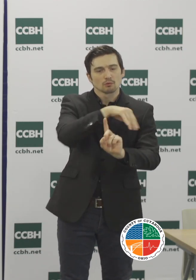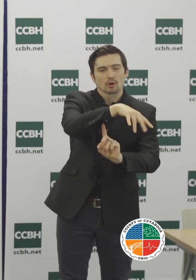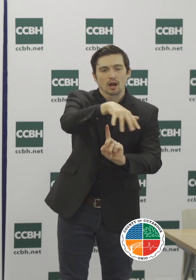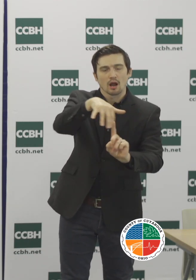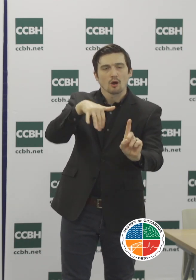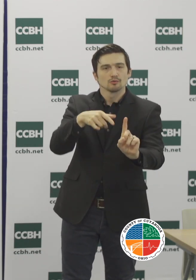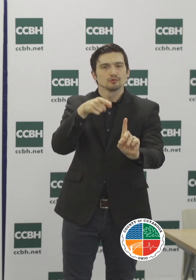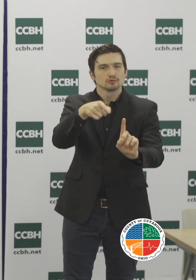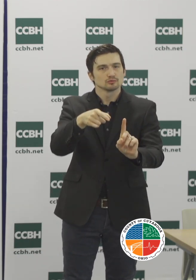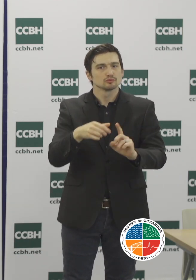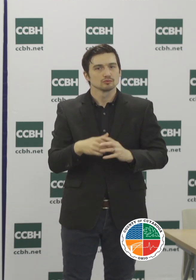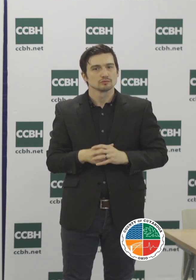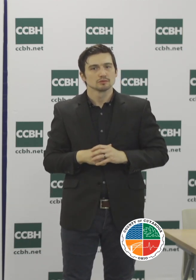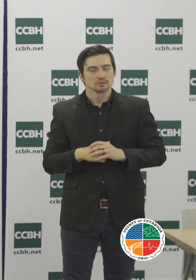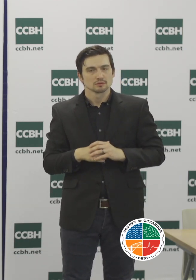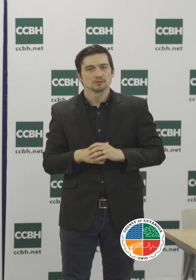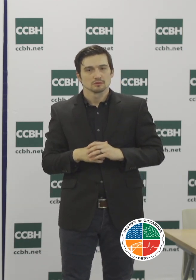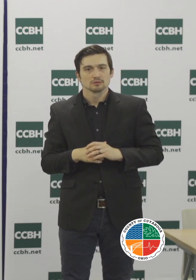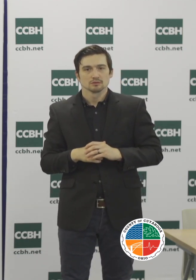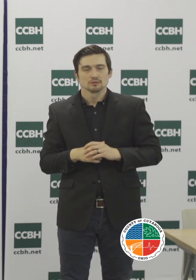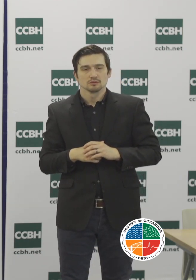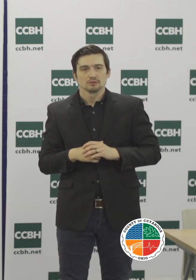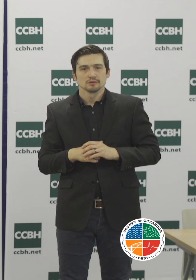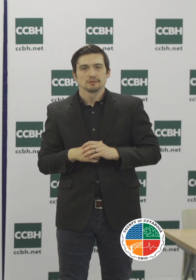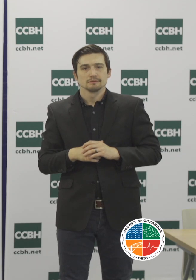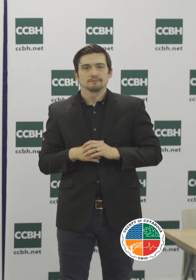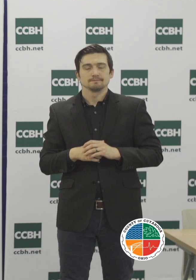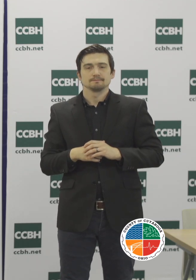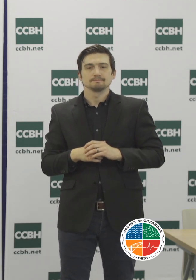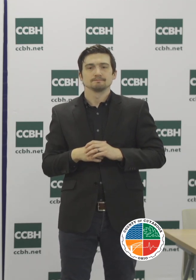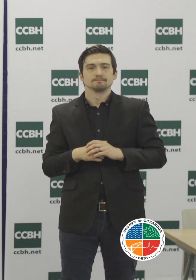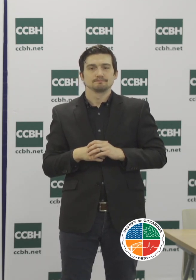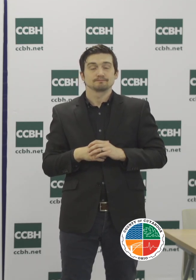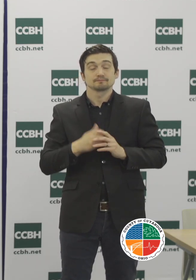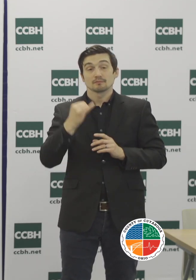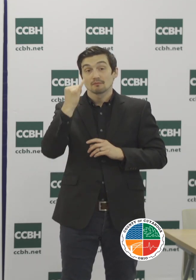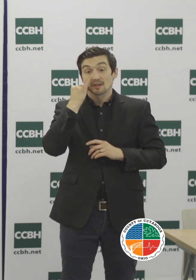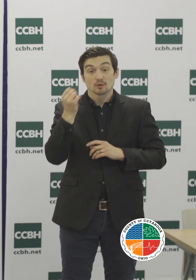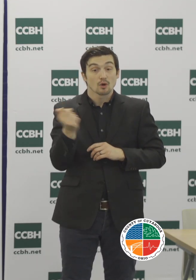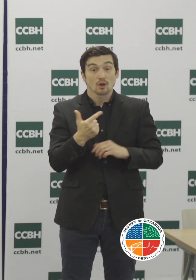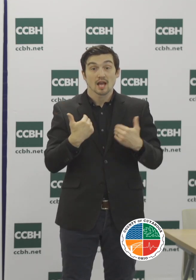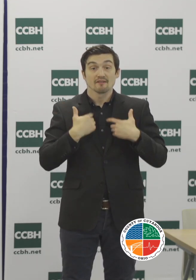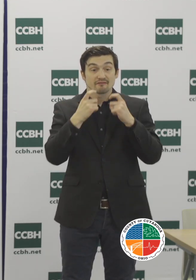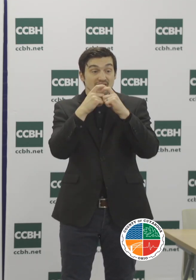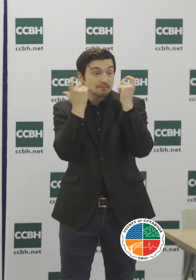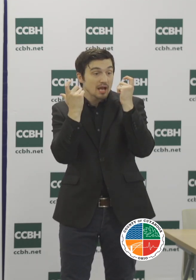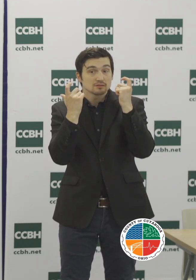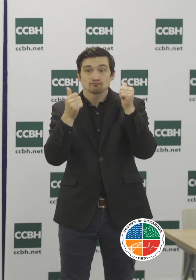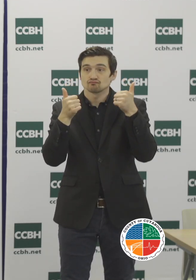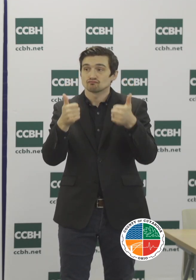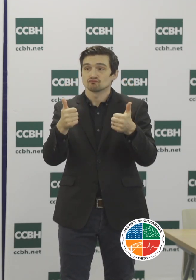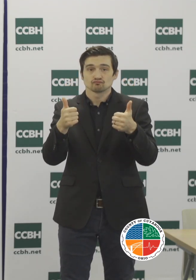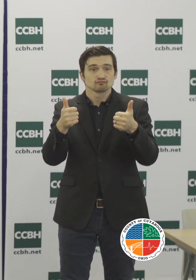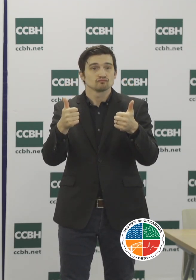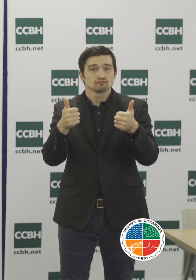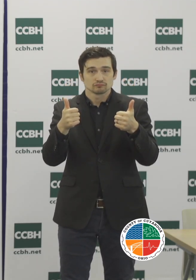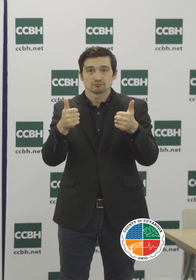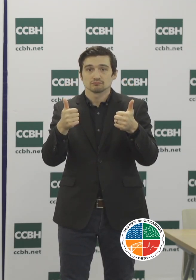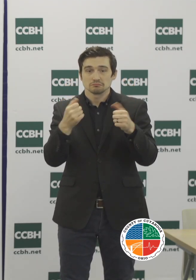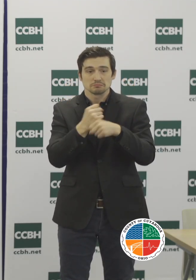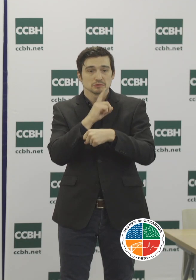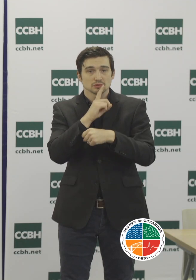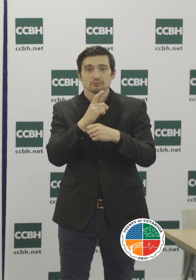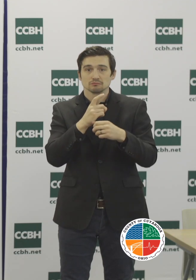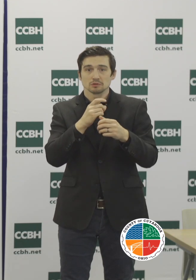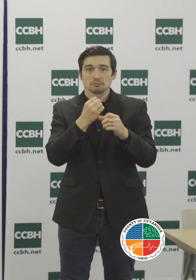does help you to protect others from getting the virus. And if we all wear face masks, then we can all be safe and protect one